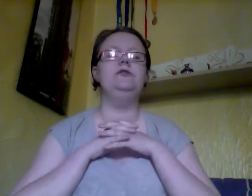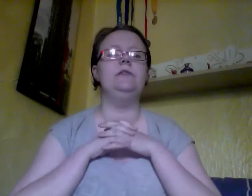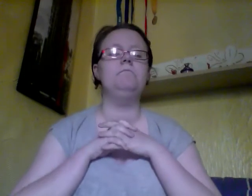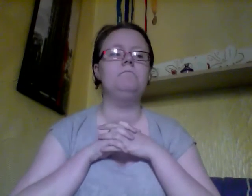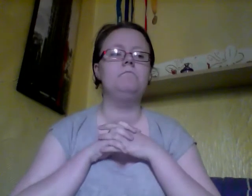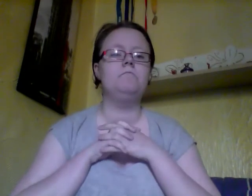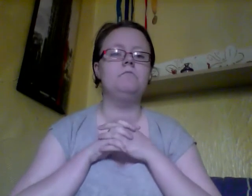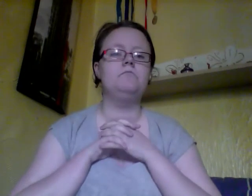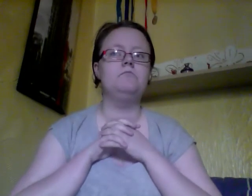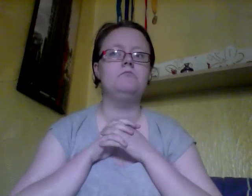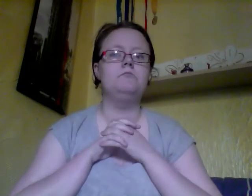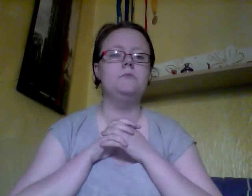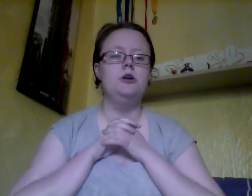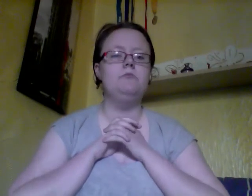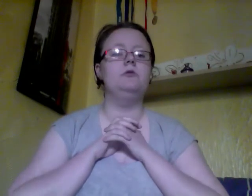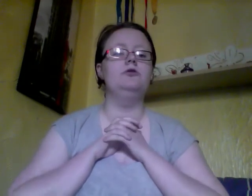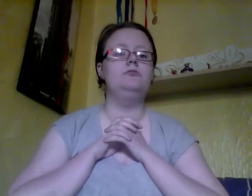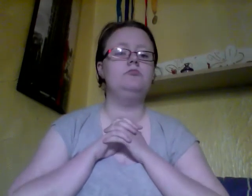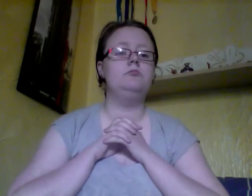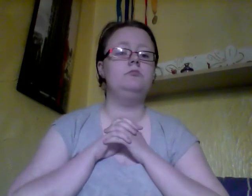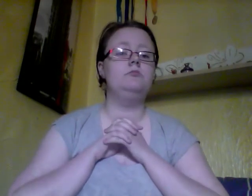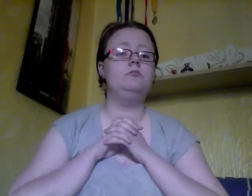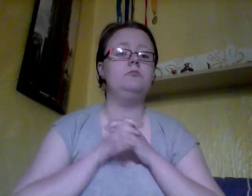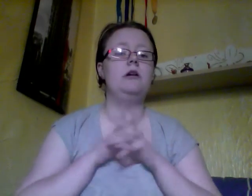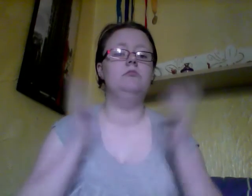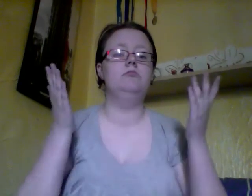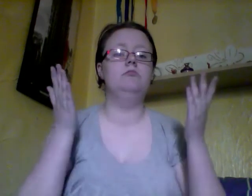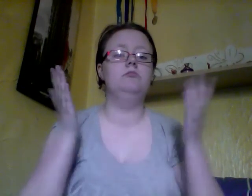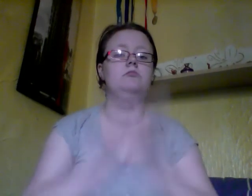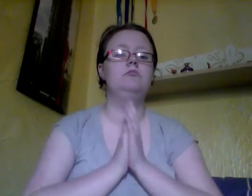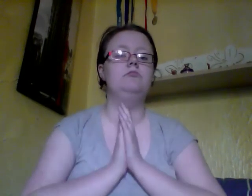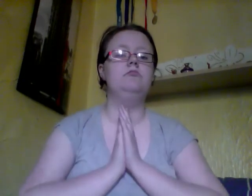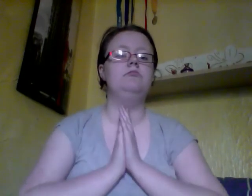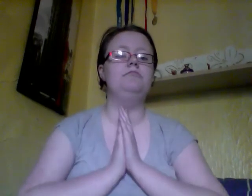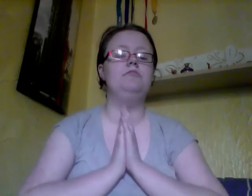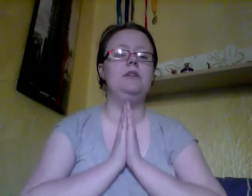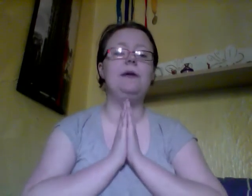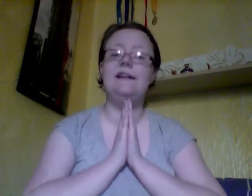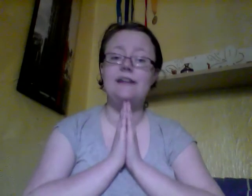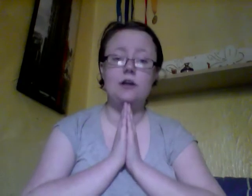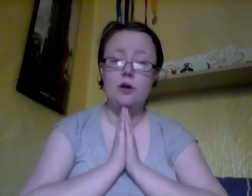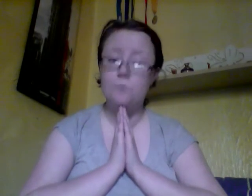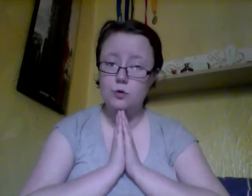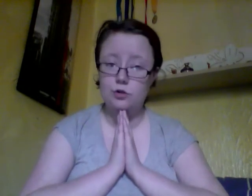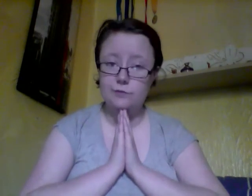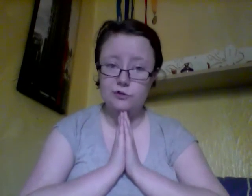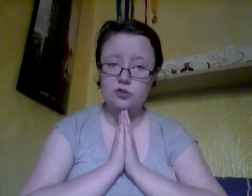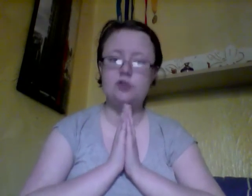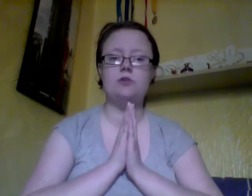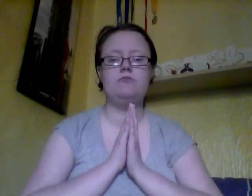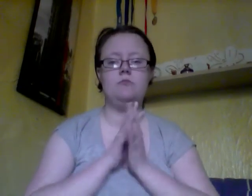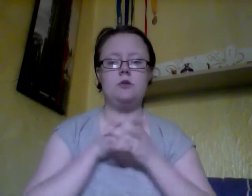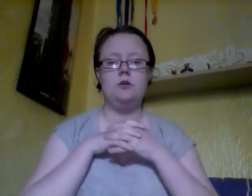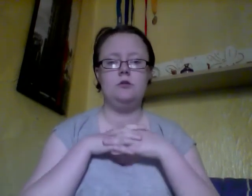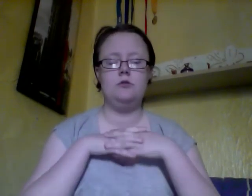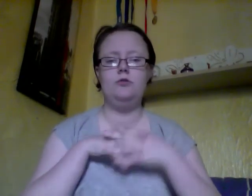it. Because, well, they're trying to stick to the books. Although